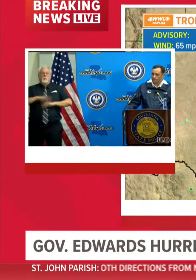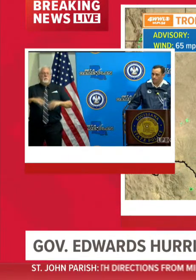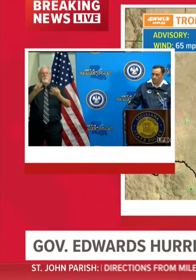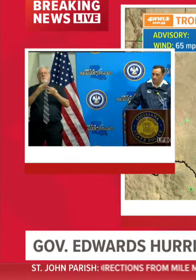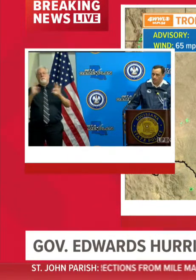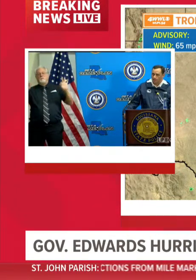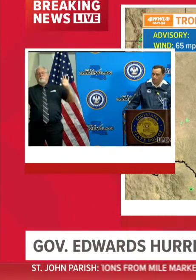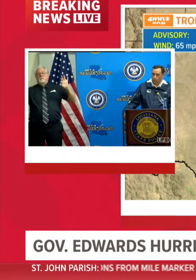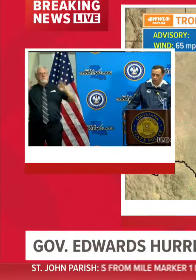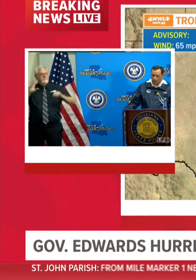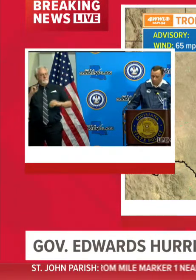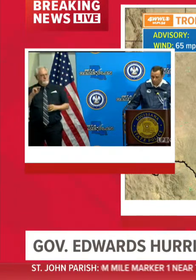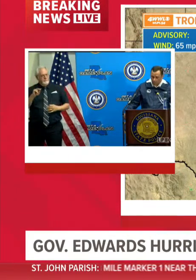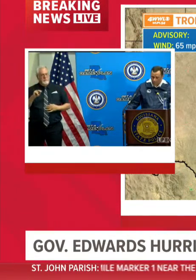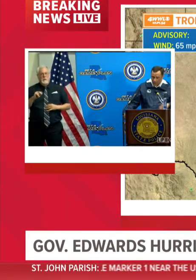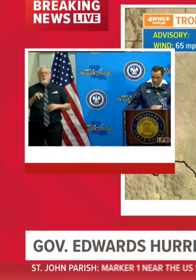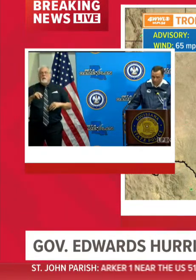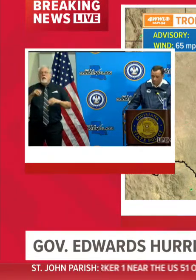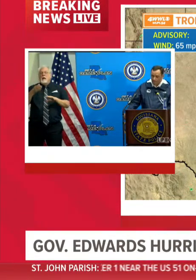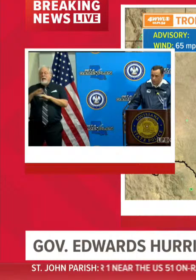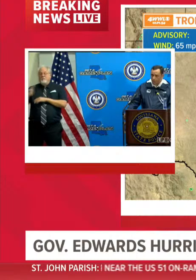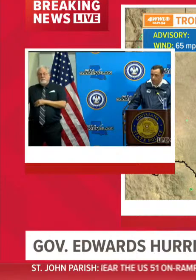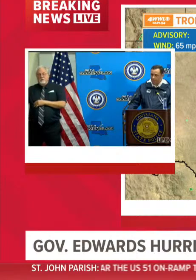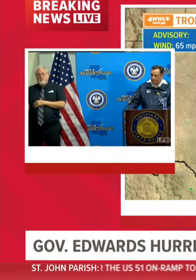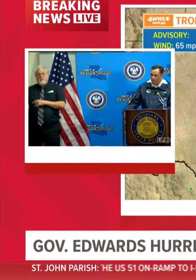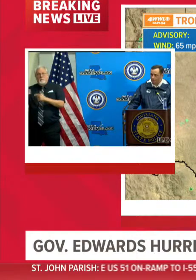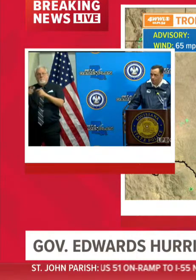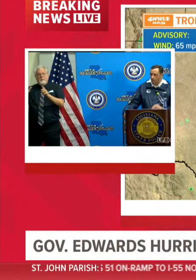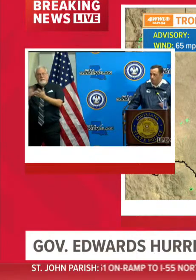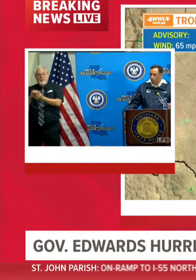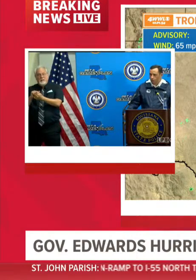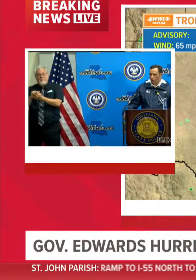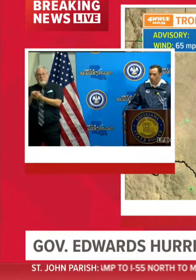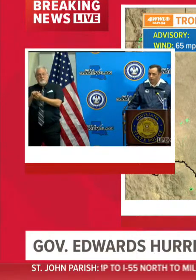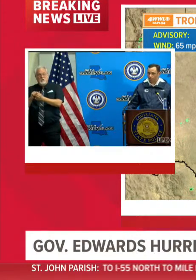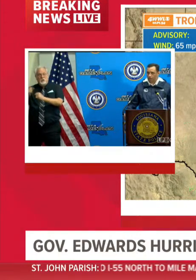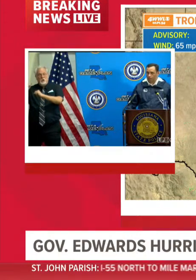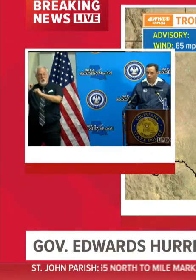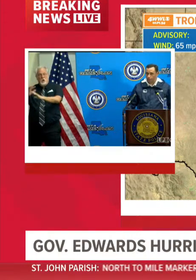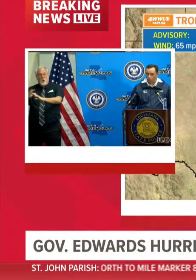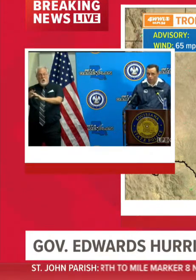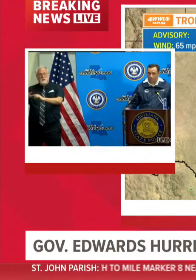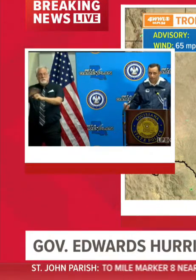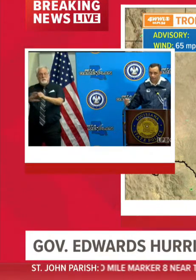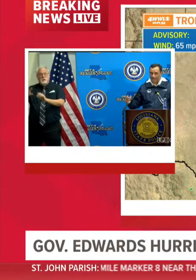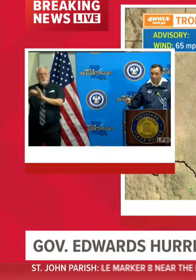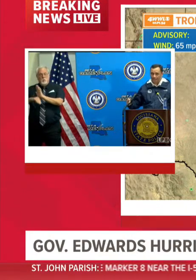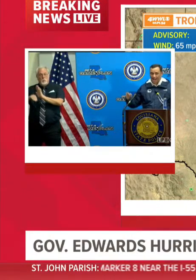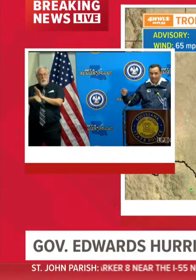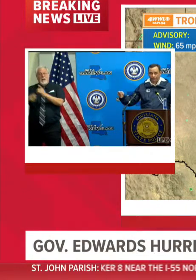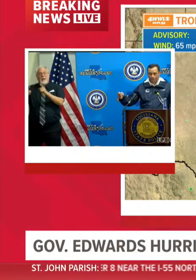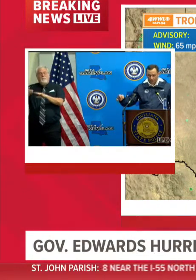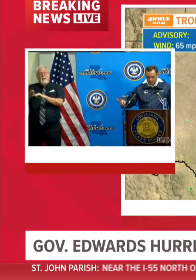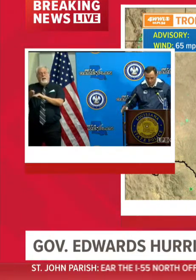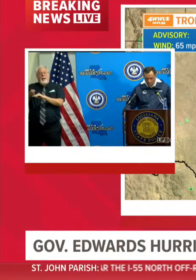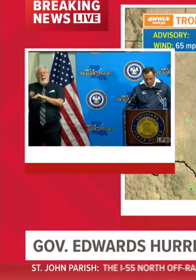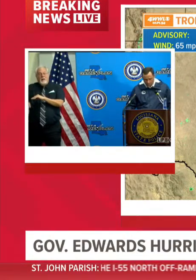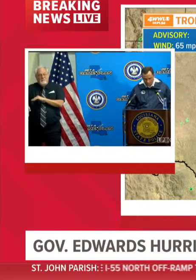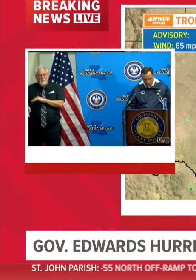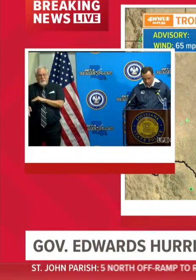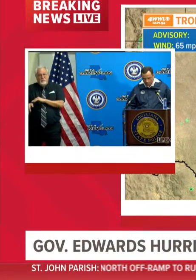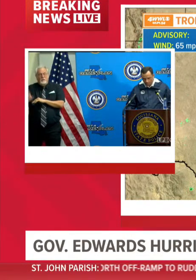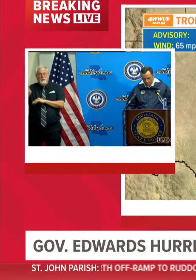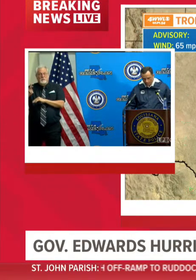way. If you recall, after Hurricane Katrina, the major damage that was caused around the greater New Orleans area happened after